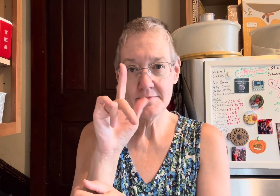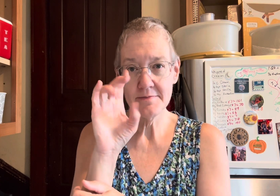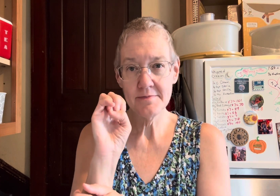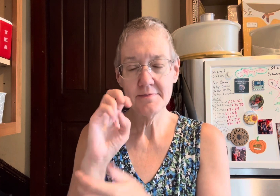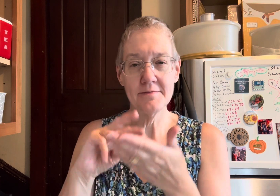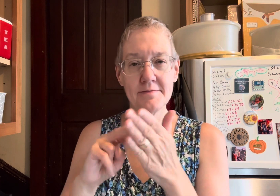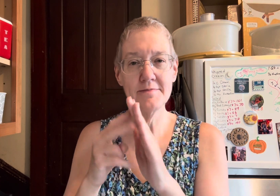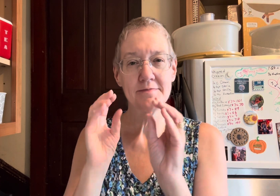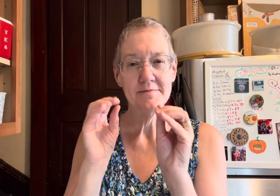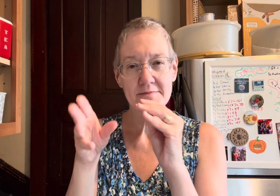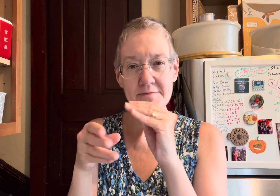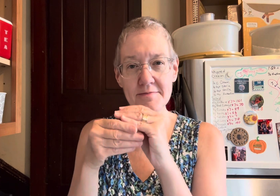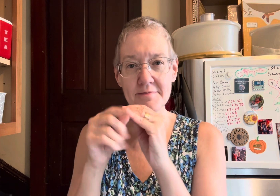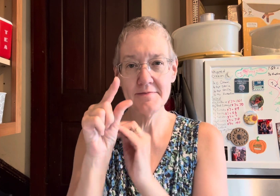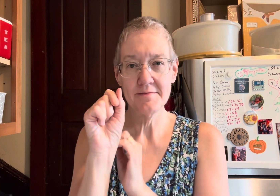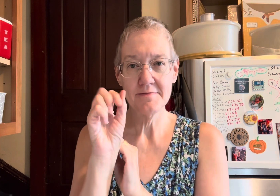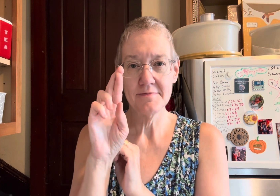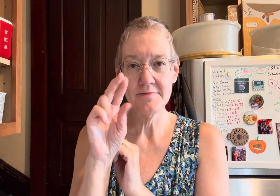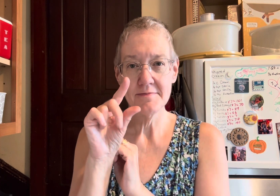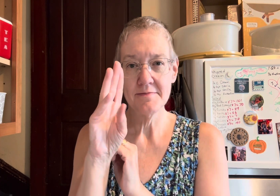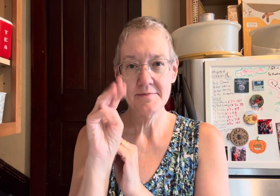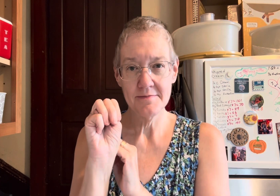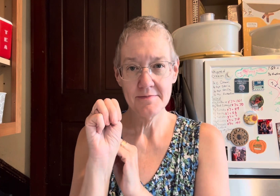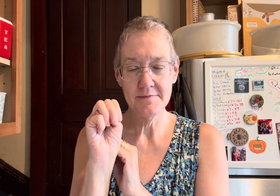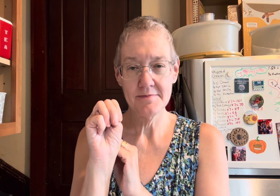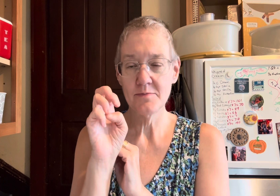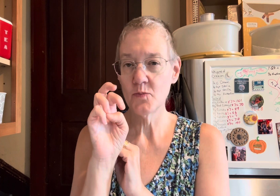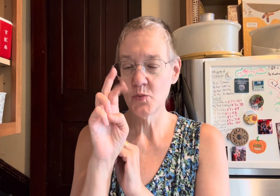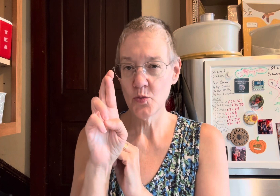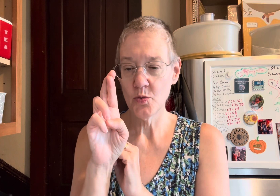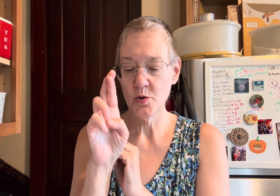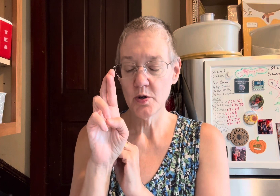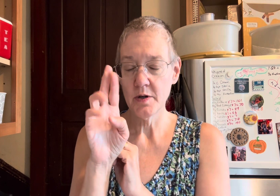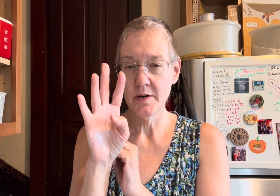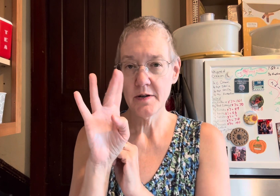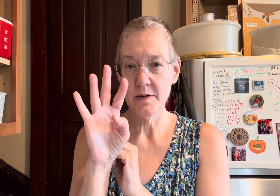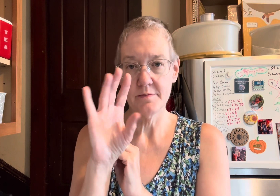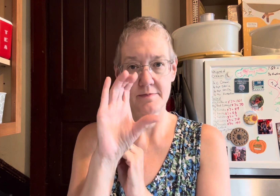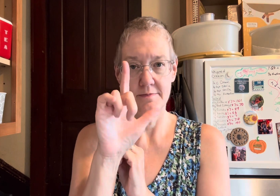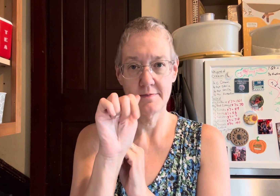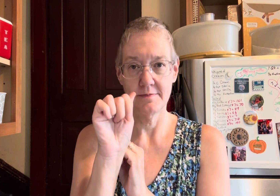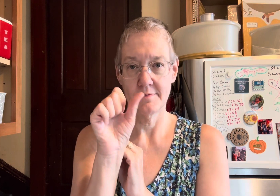the simple, which means there's no added gar gum, or the classic.